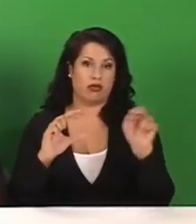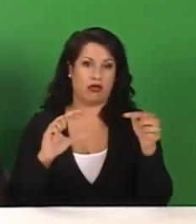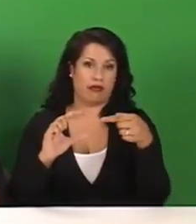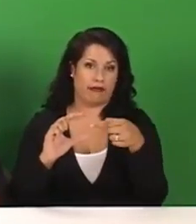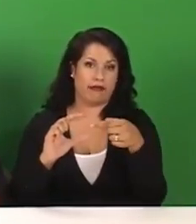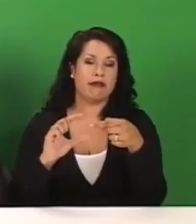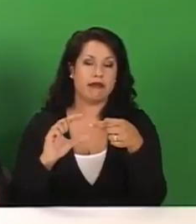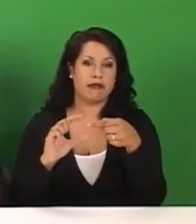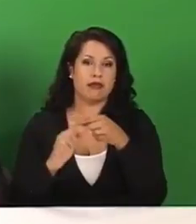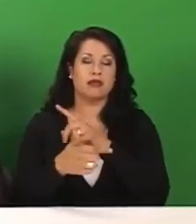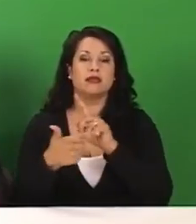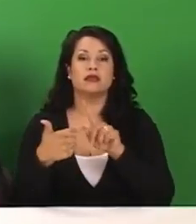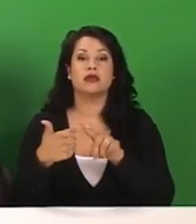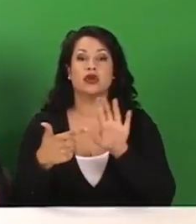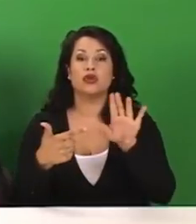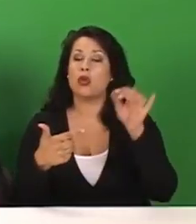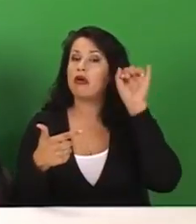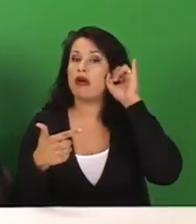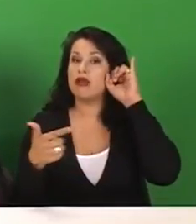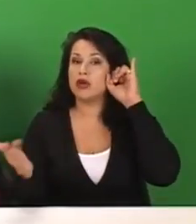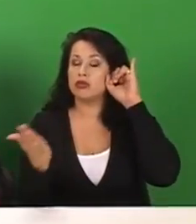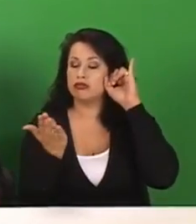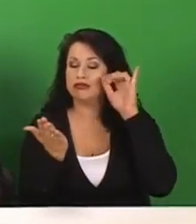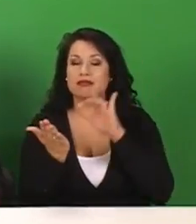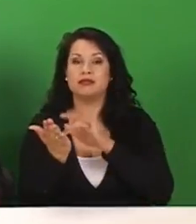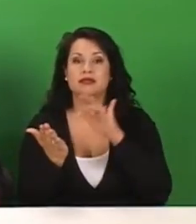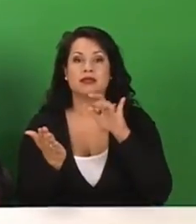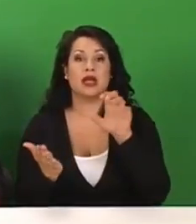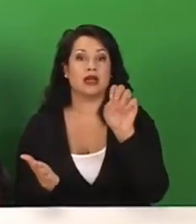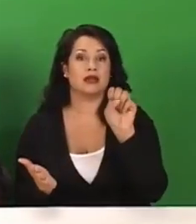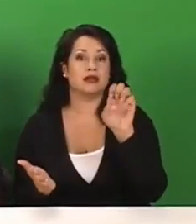Second, take your iPhone and tap Settings.